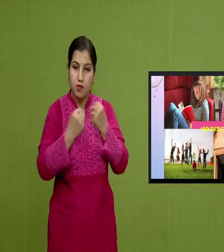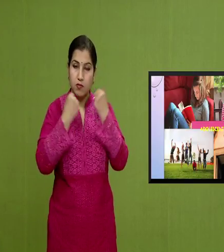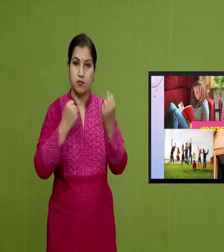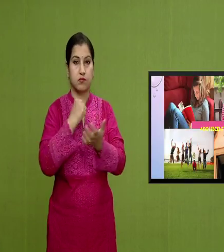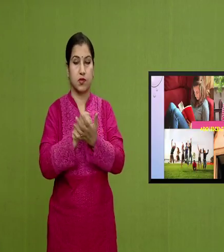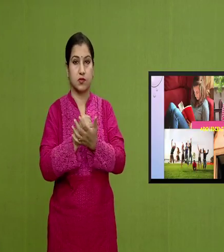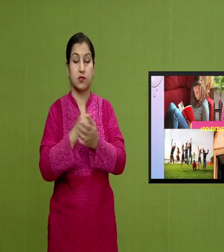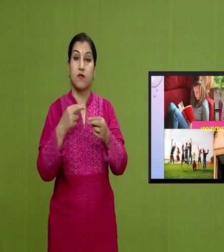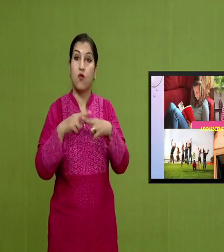full time.